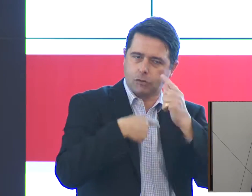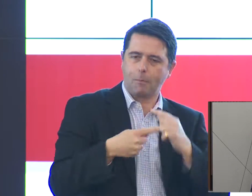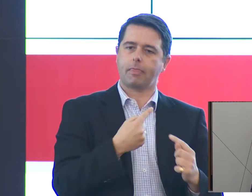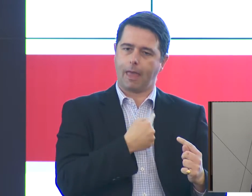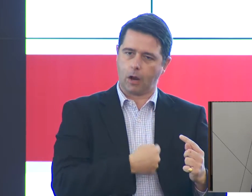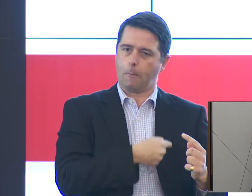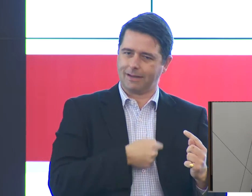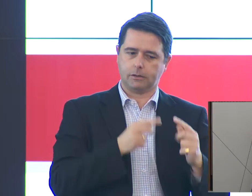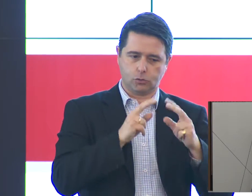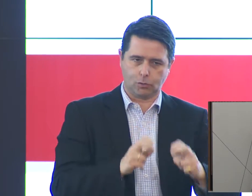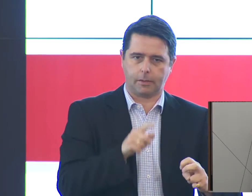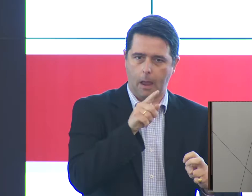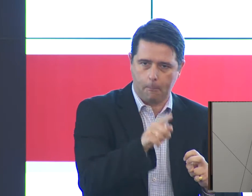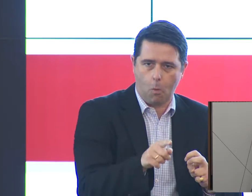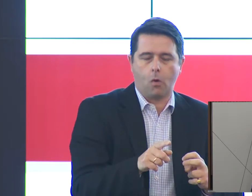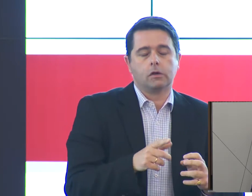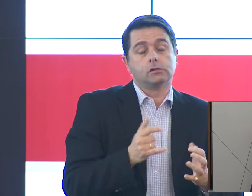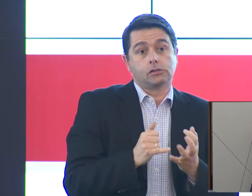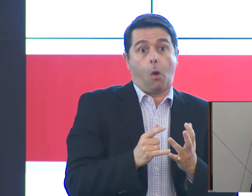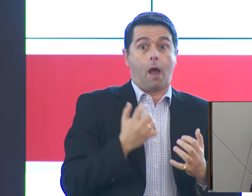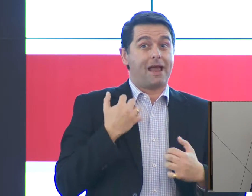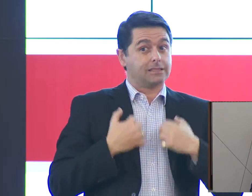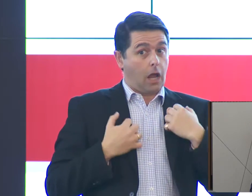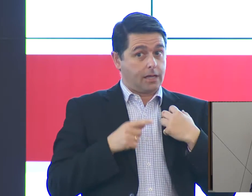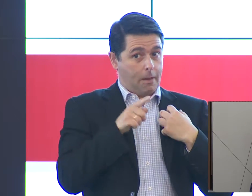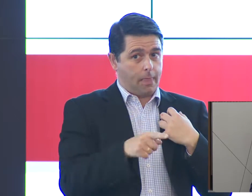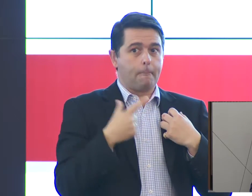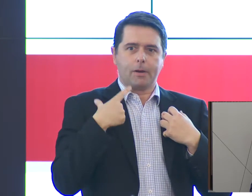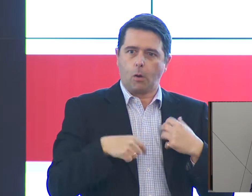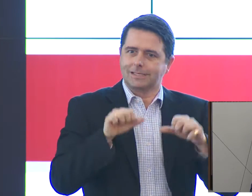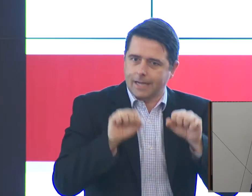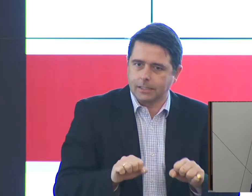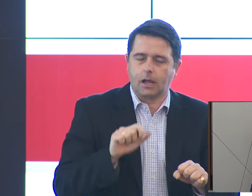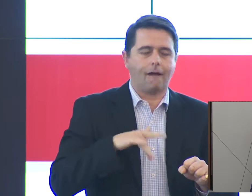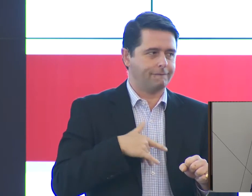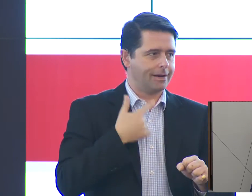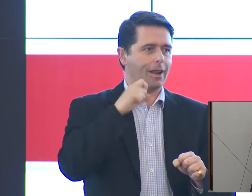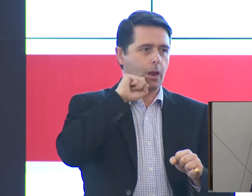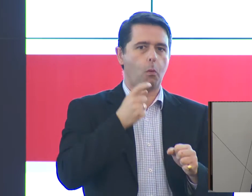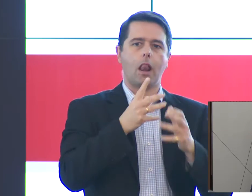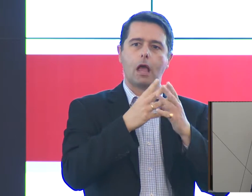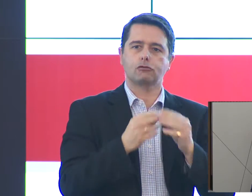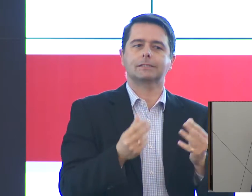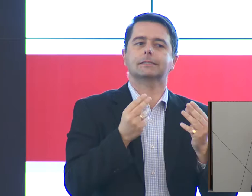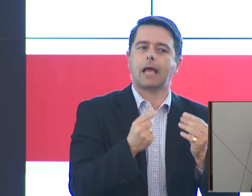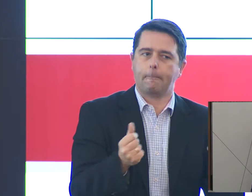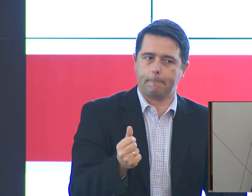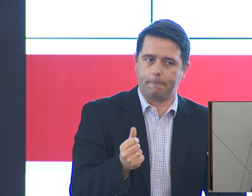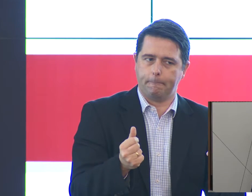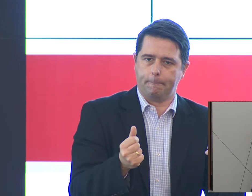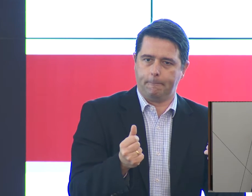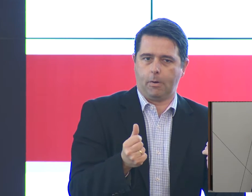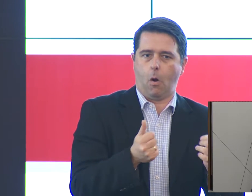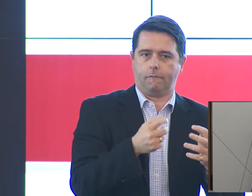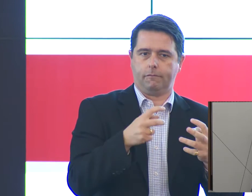the conversation is happening with the government and they're committed to exploring this further, and I'm certainly excited about that because, yes, I agree, I feel